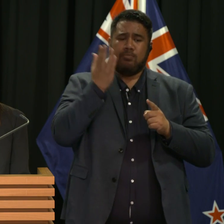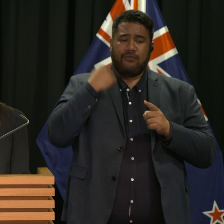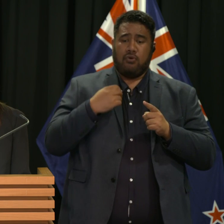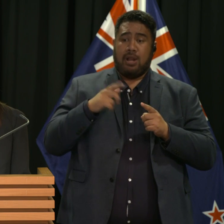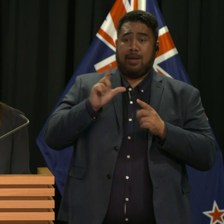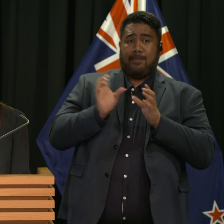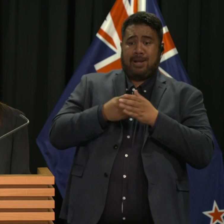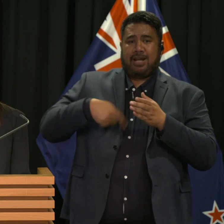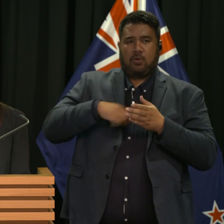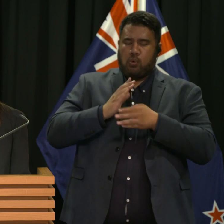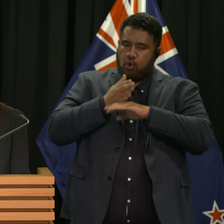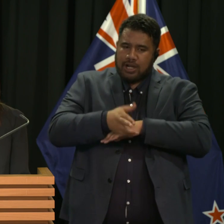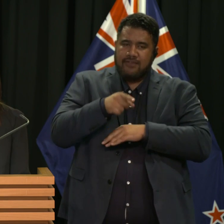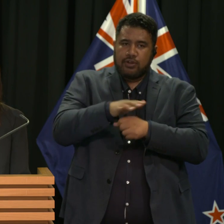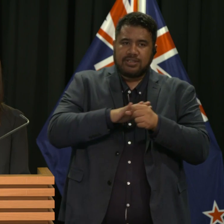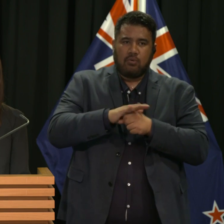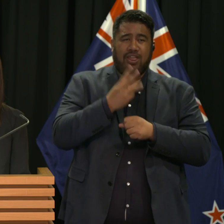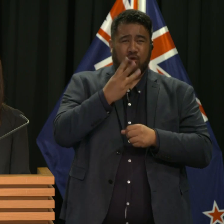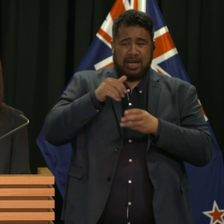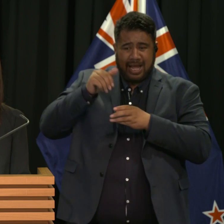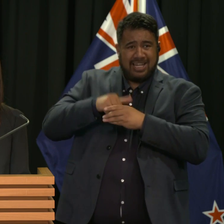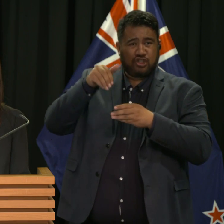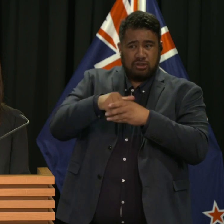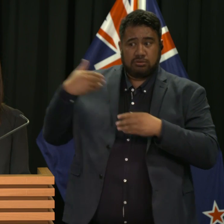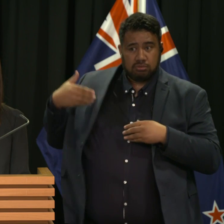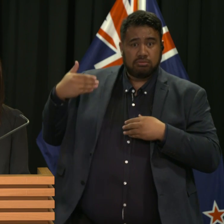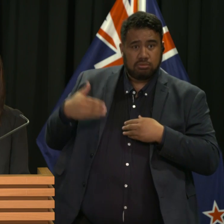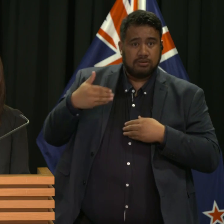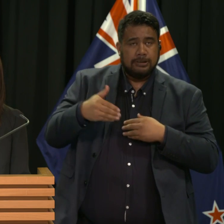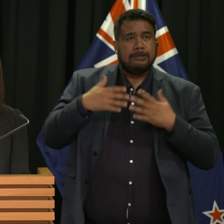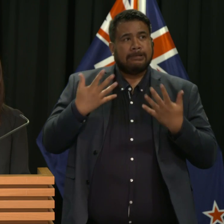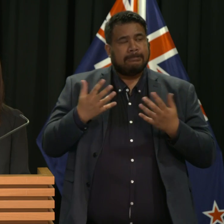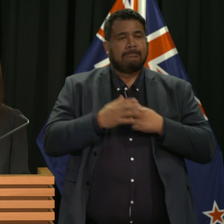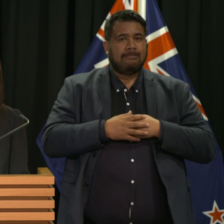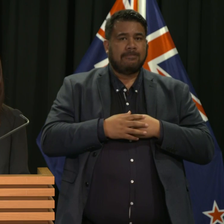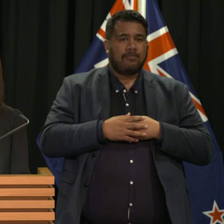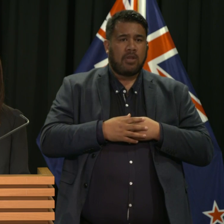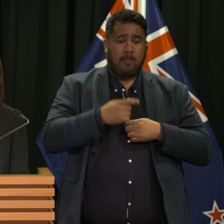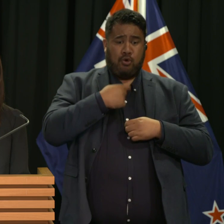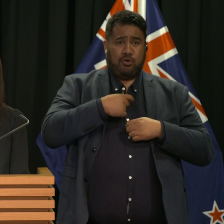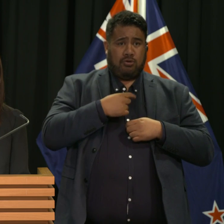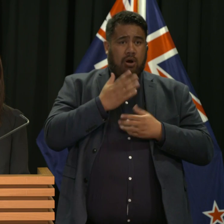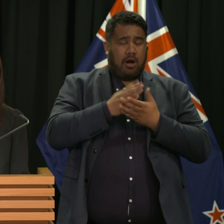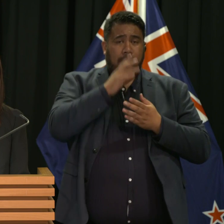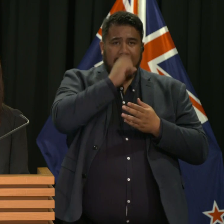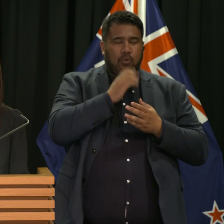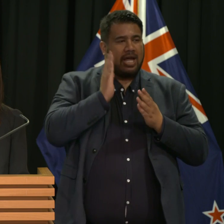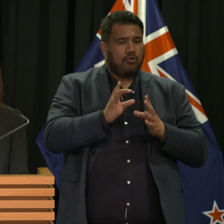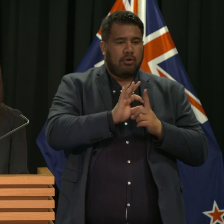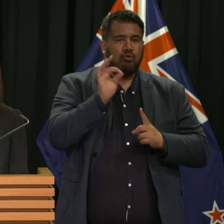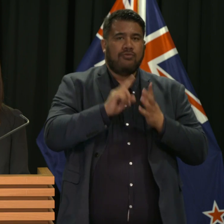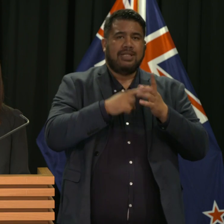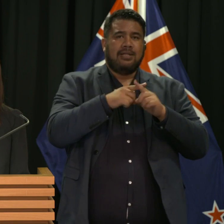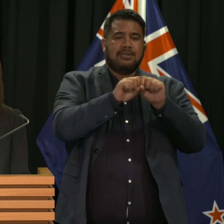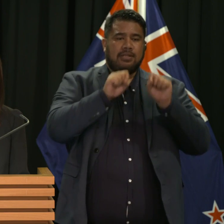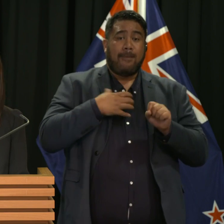huge efforts in this space for 3 elections now. And whilst I still personally believe that we need to improve the fairness of our tax